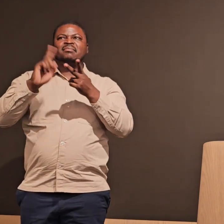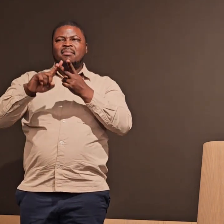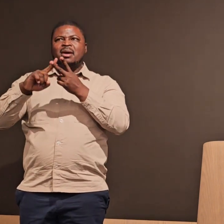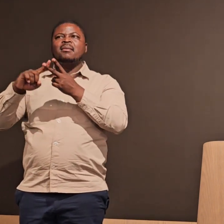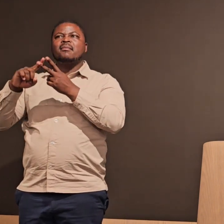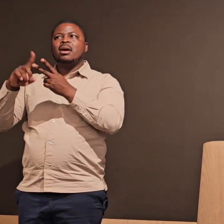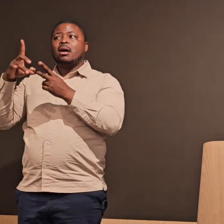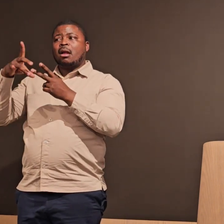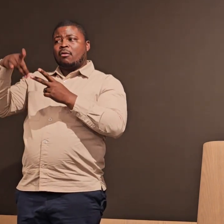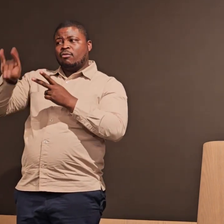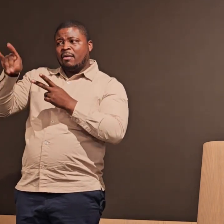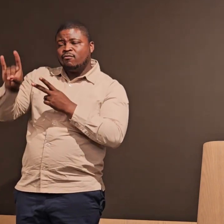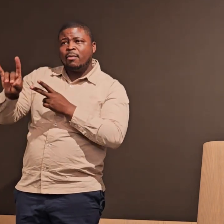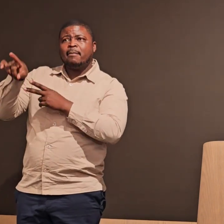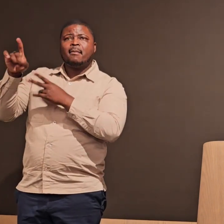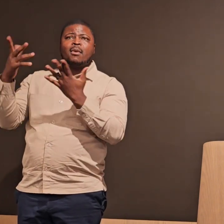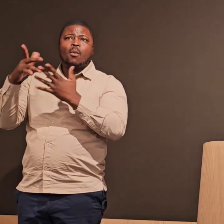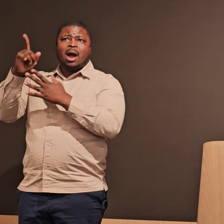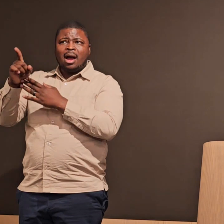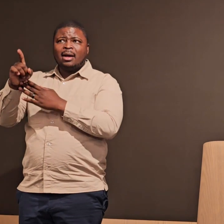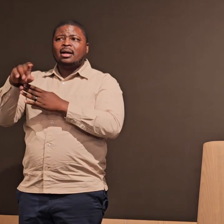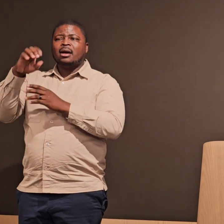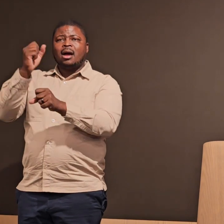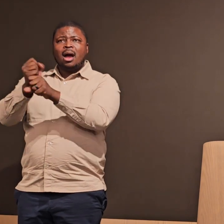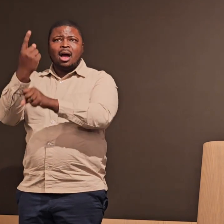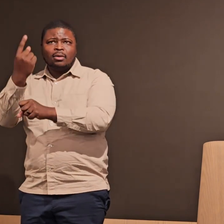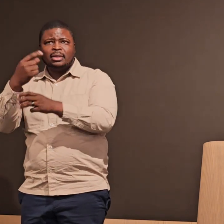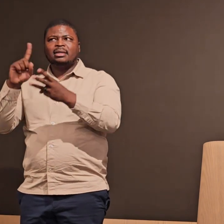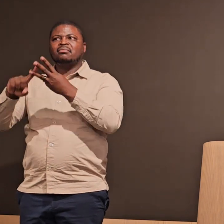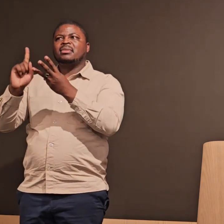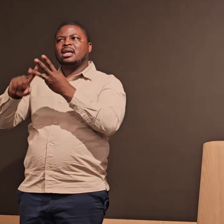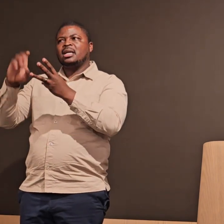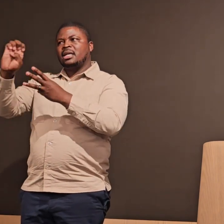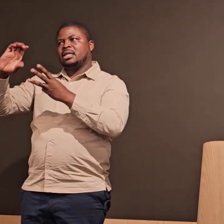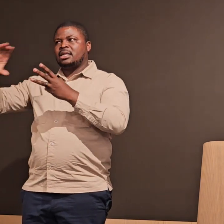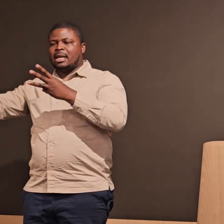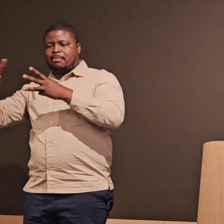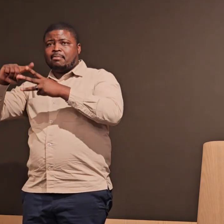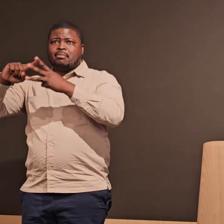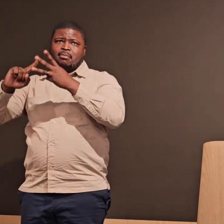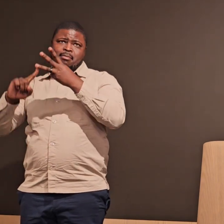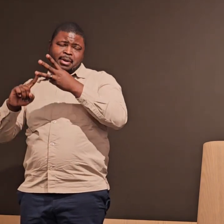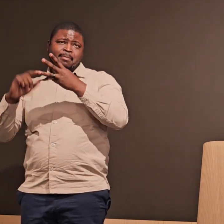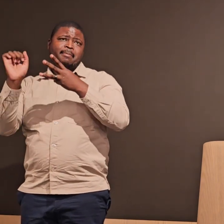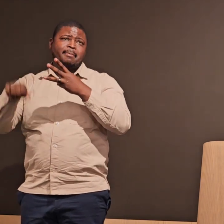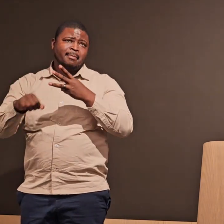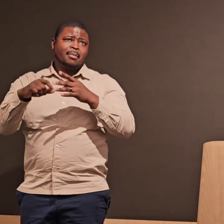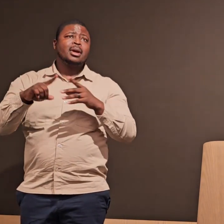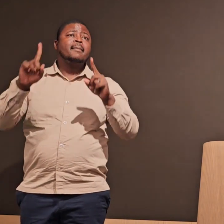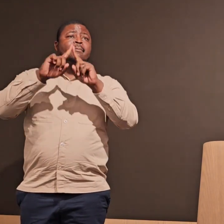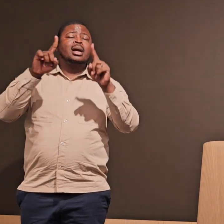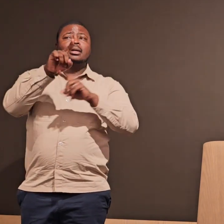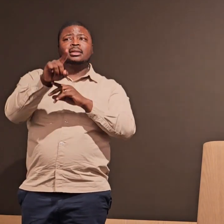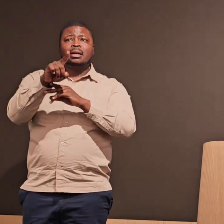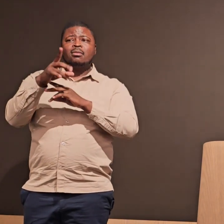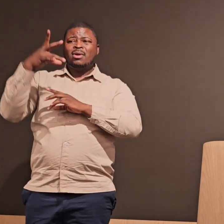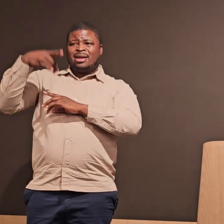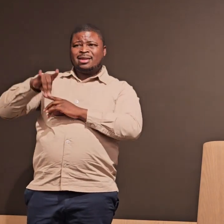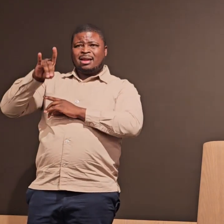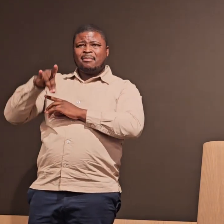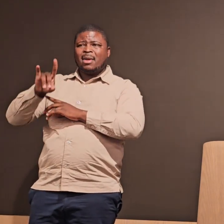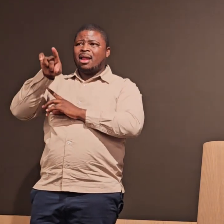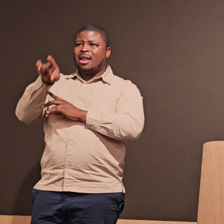livestock, led by Eastern Cape. And in terms of unemployment, we are faced with a challenge as a country.